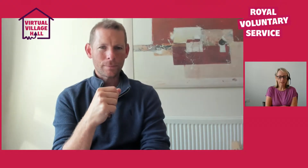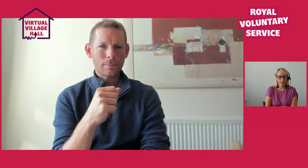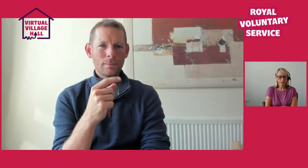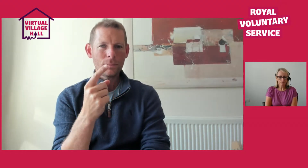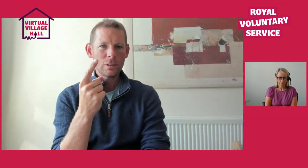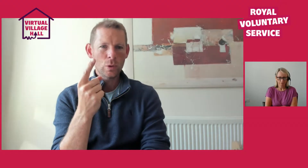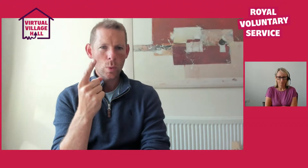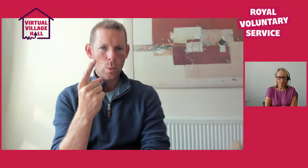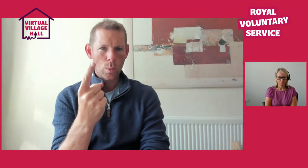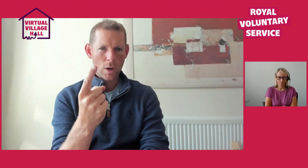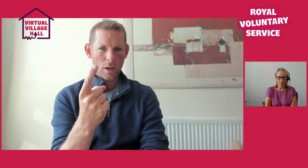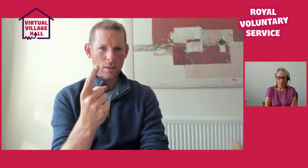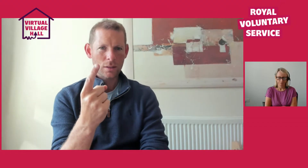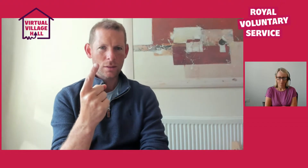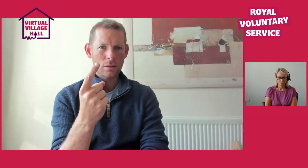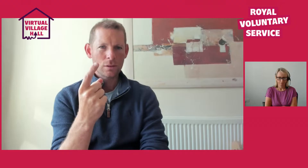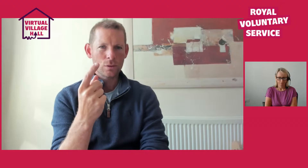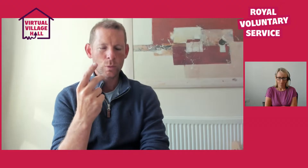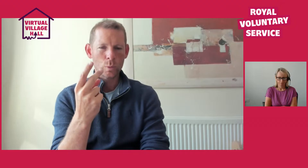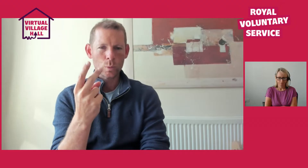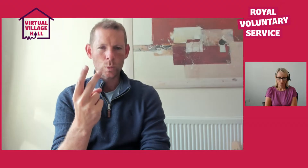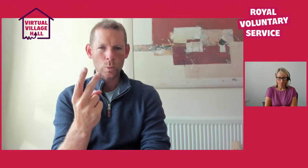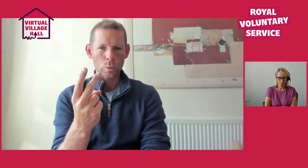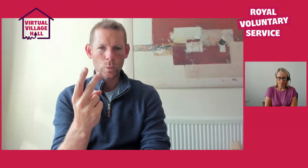And once again,